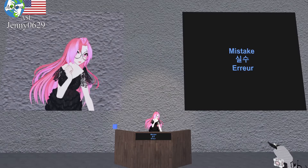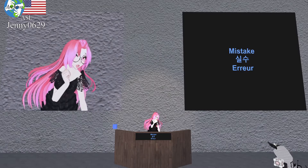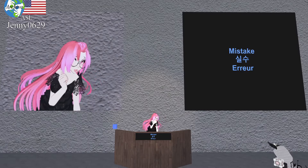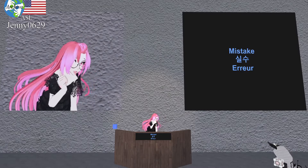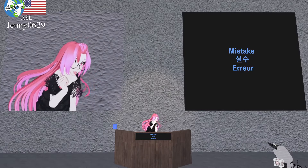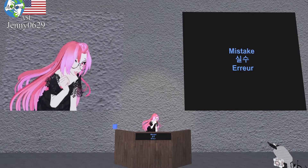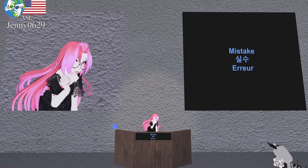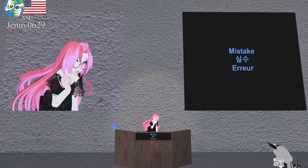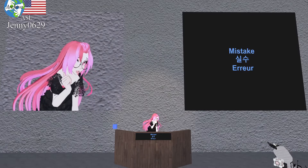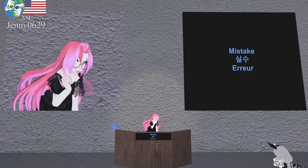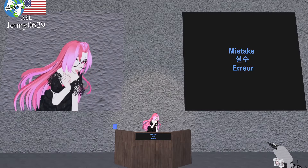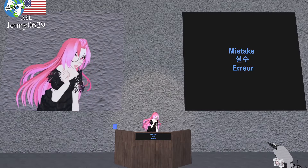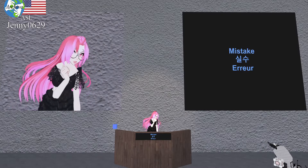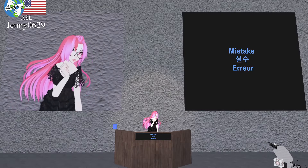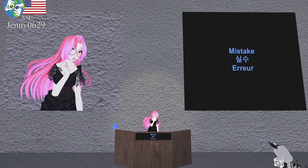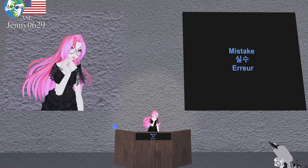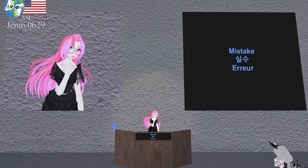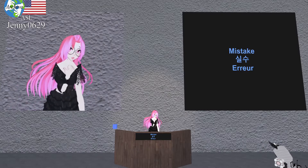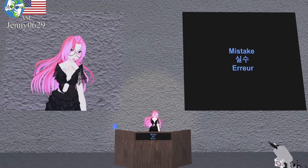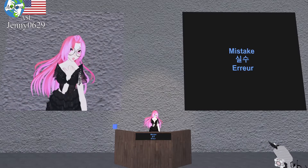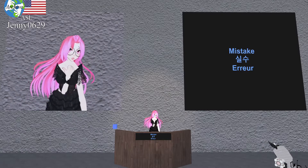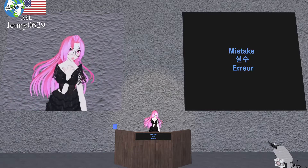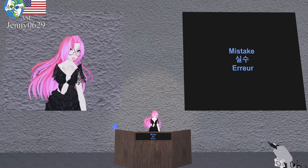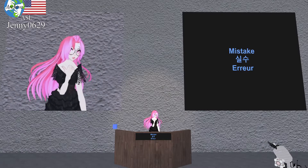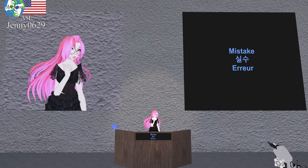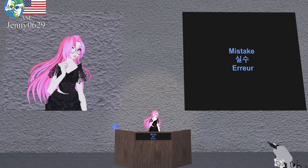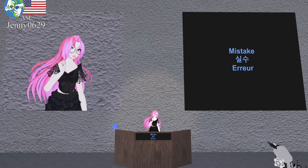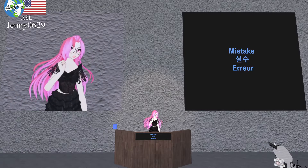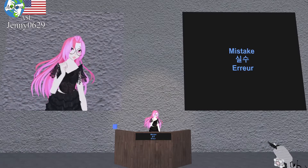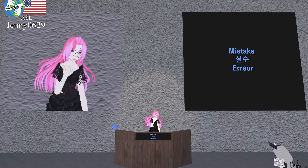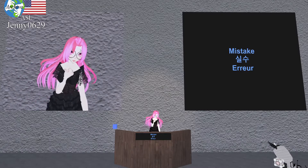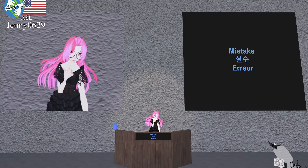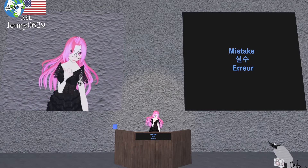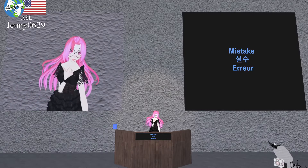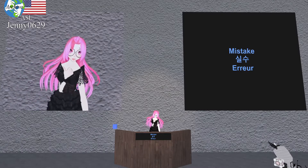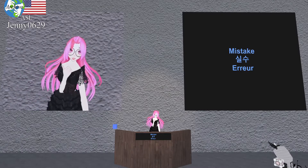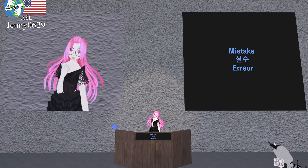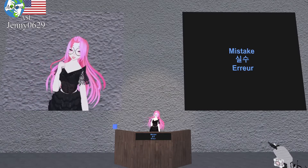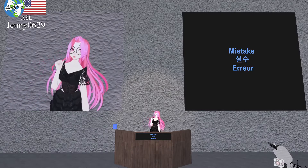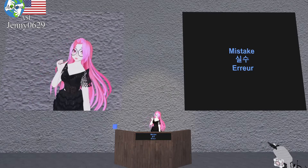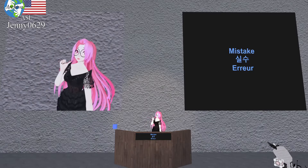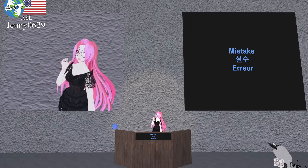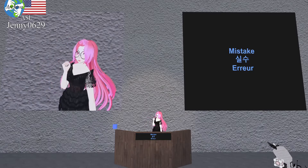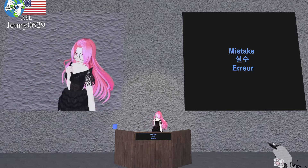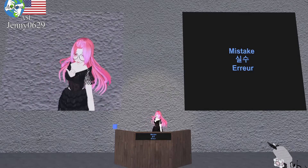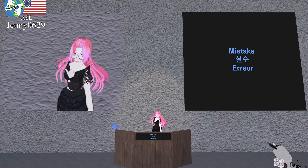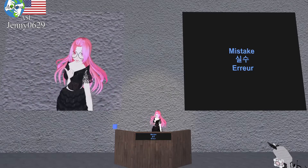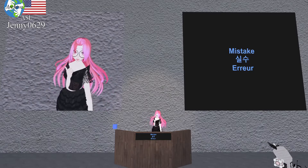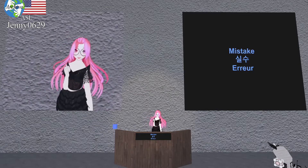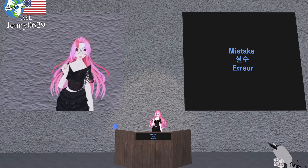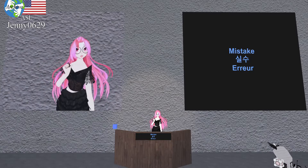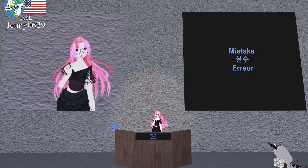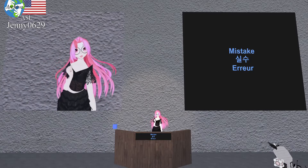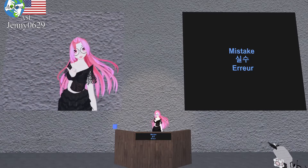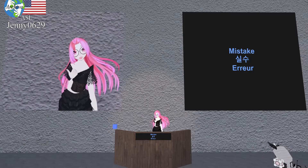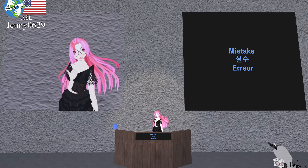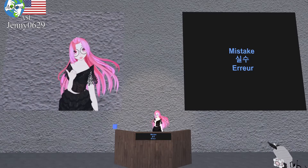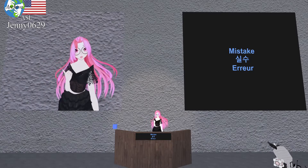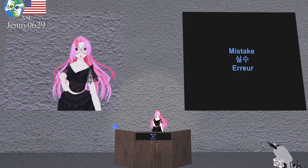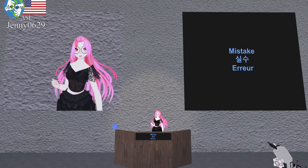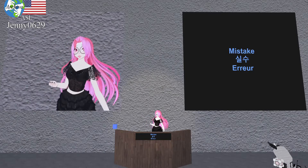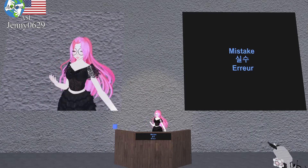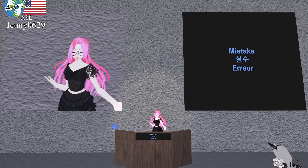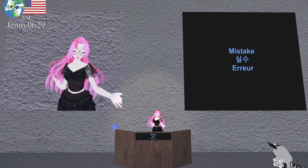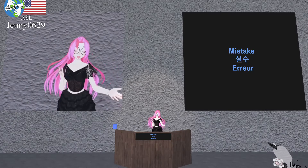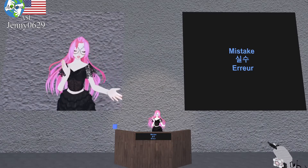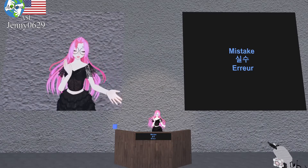start on the cheek of your head and then move forward like this. Mistake. This is also a sign